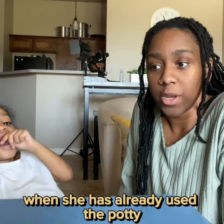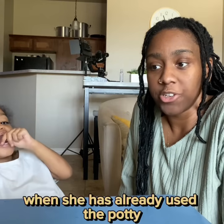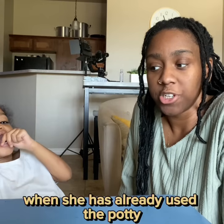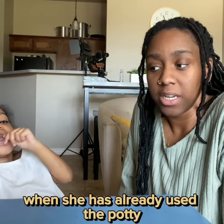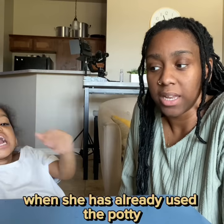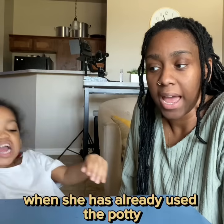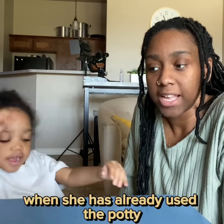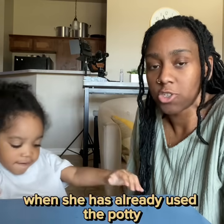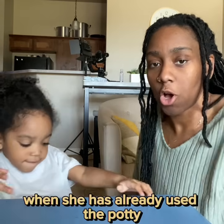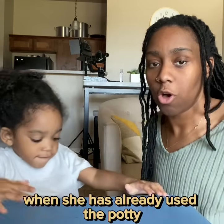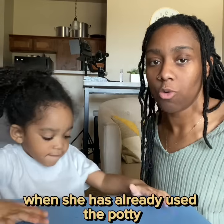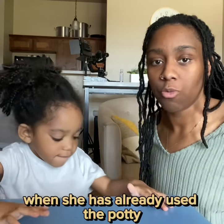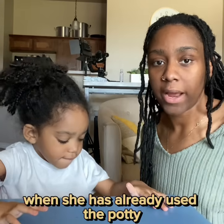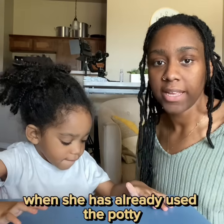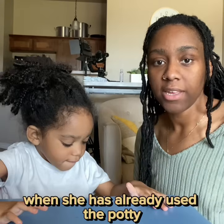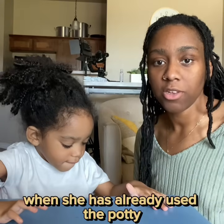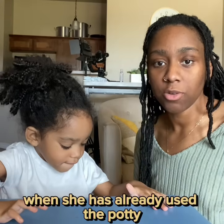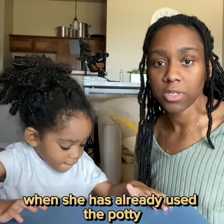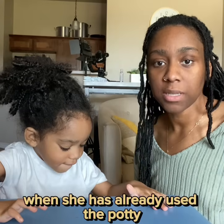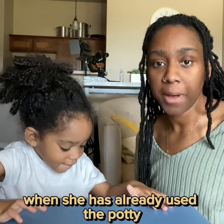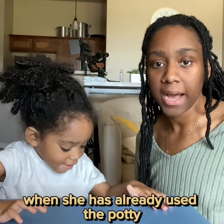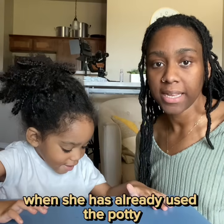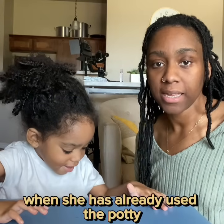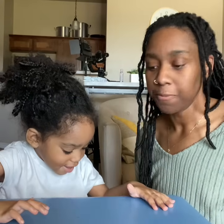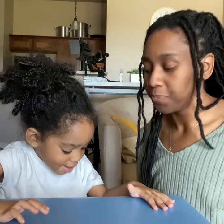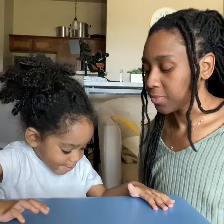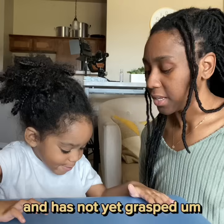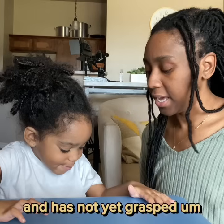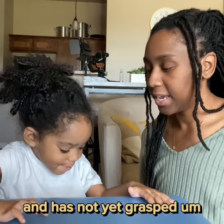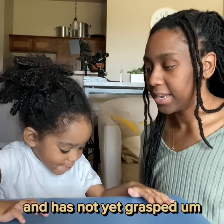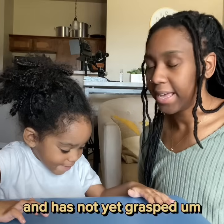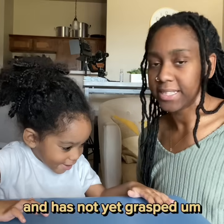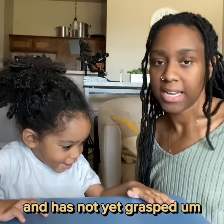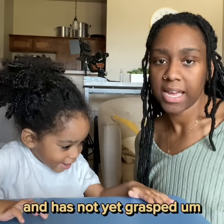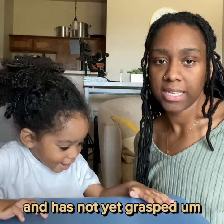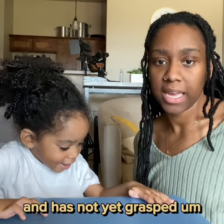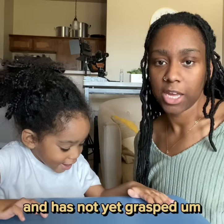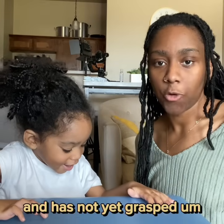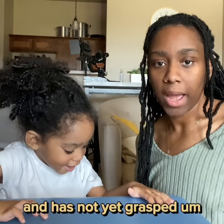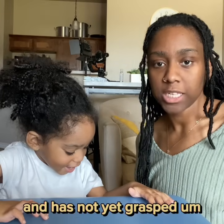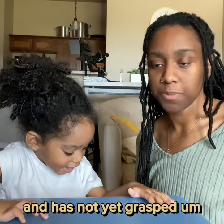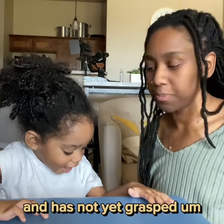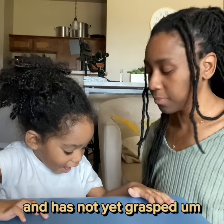she has already used the potty and has not yet